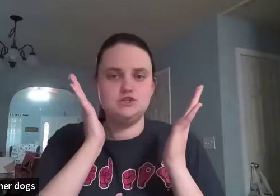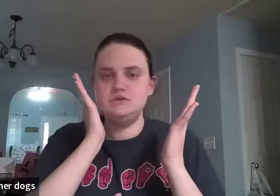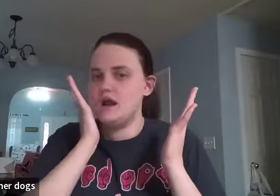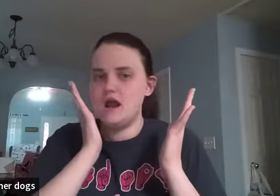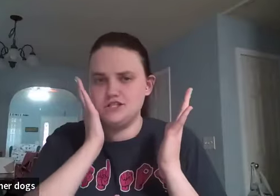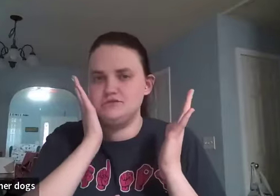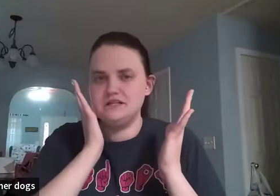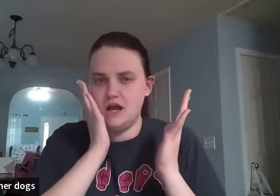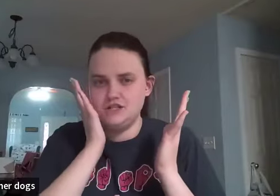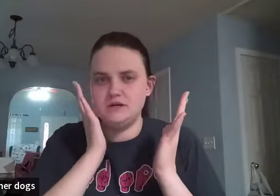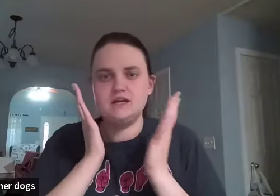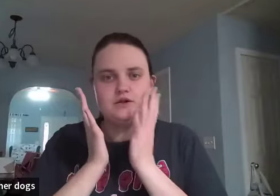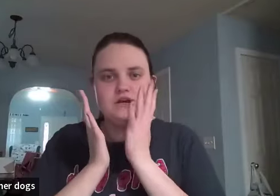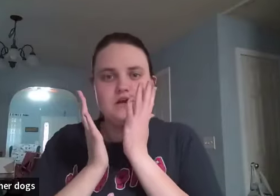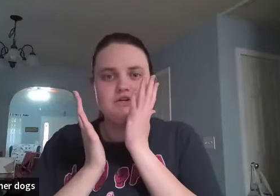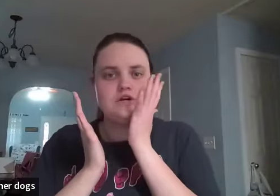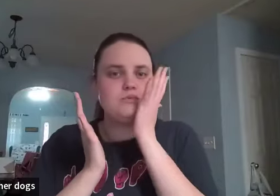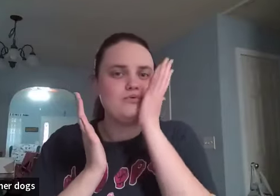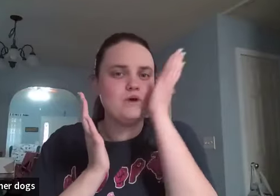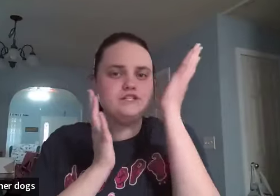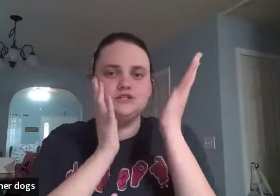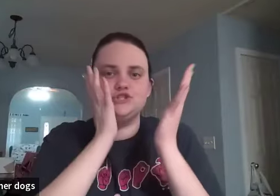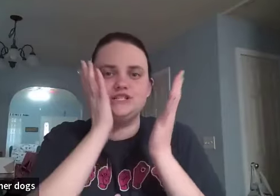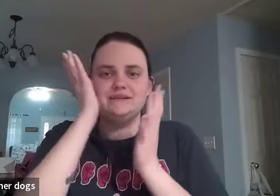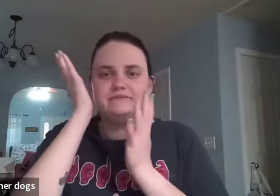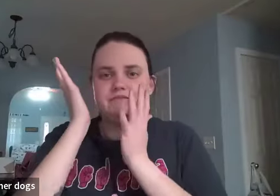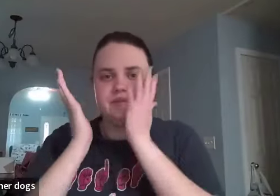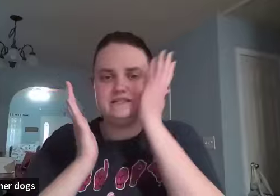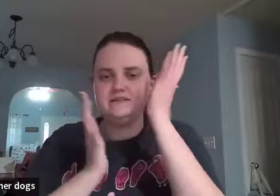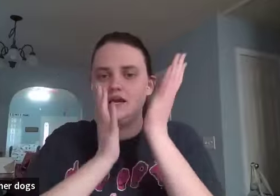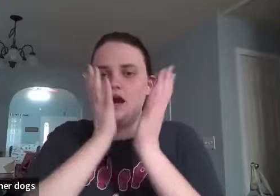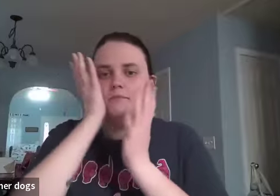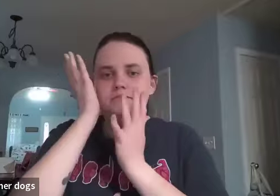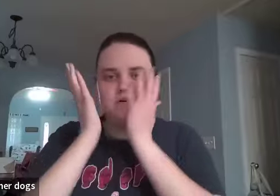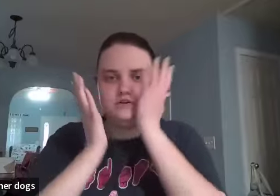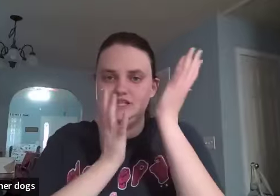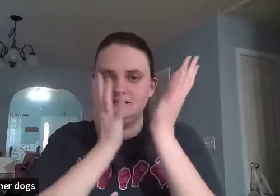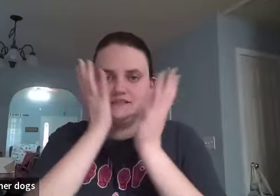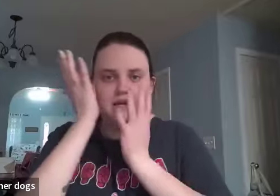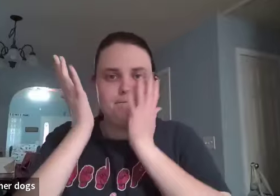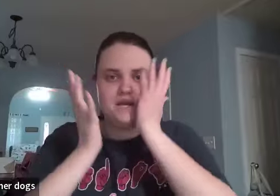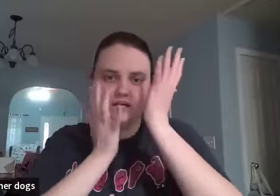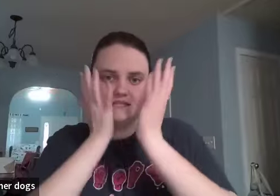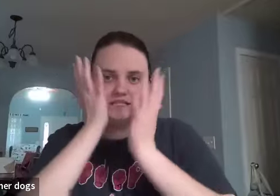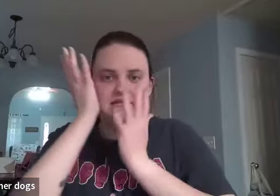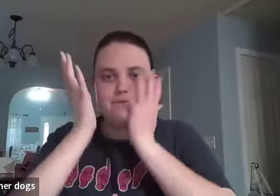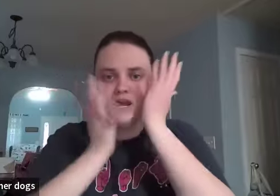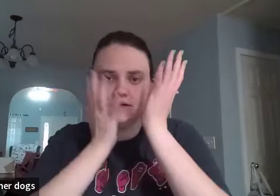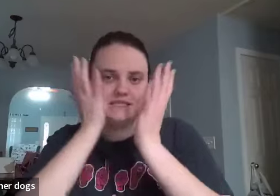to not actually really touch, but get close. You're going to brush your cheek basically up on your cheeks. Embarrassed,